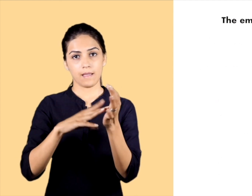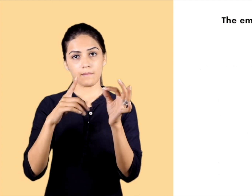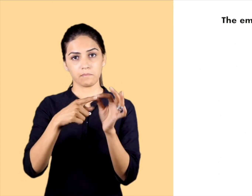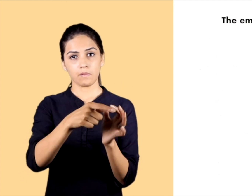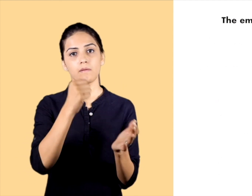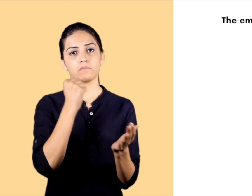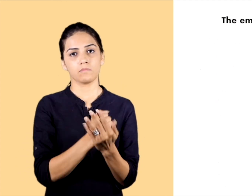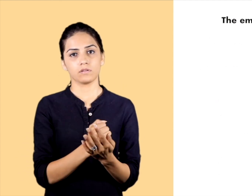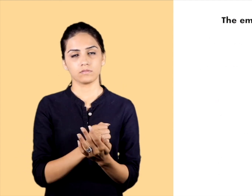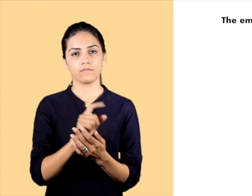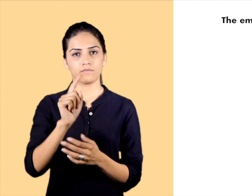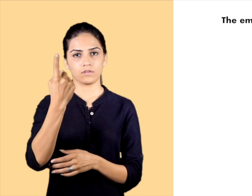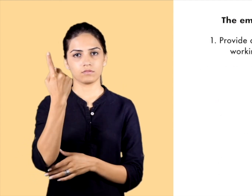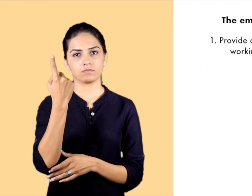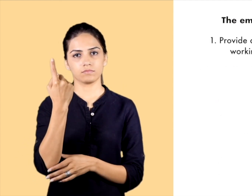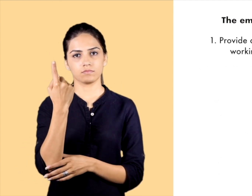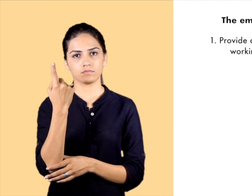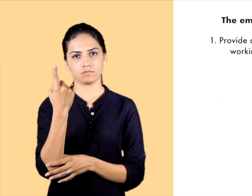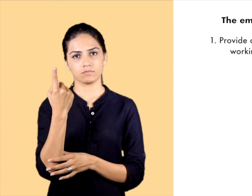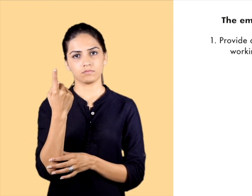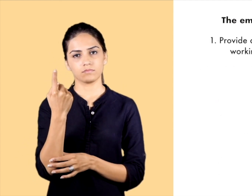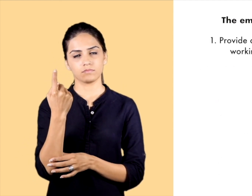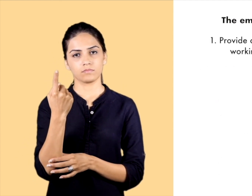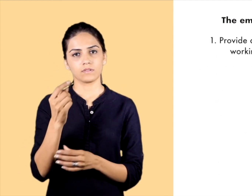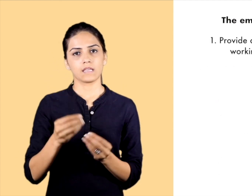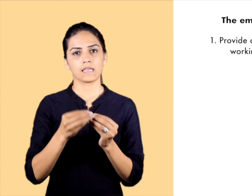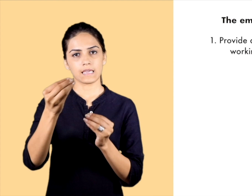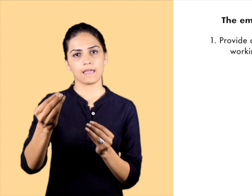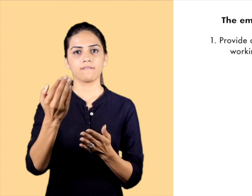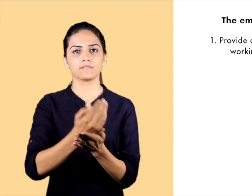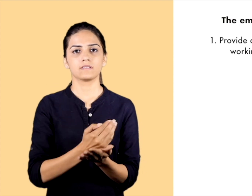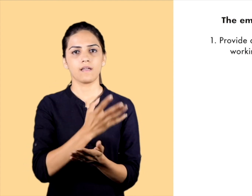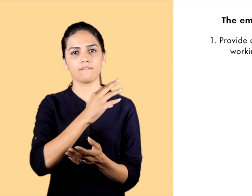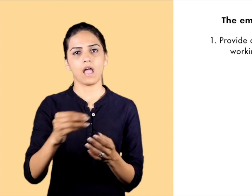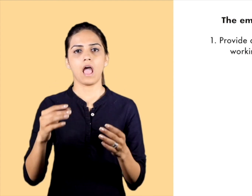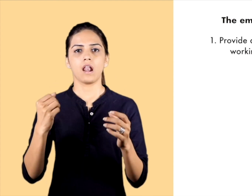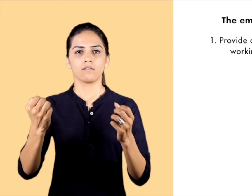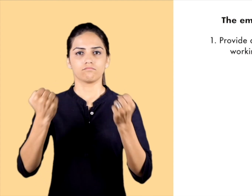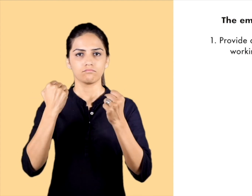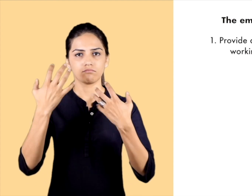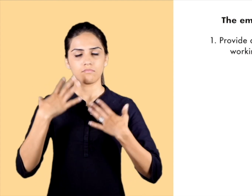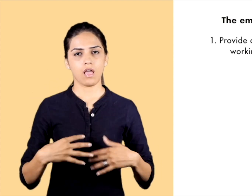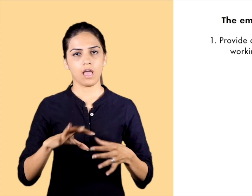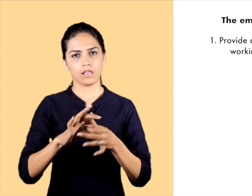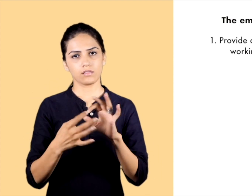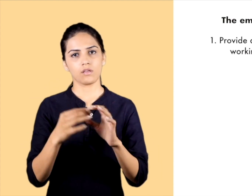The employer should: number 1, provide a safe and healthy working condition.